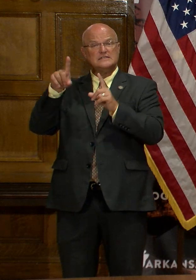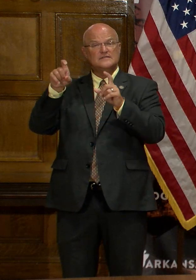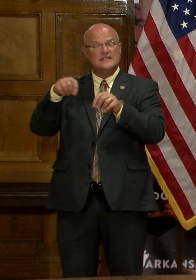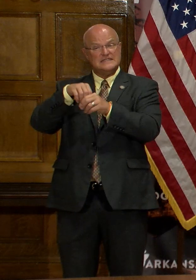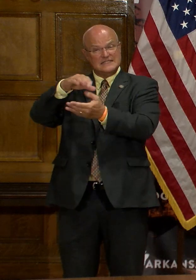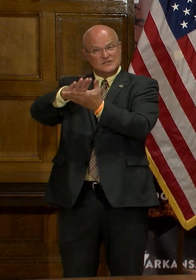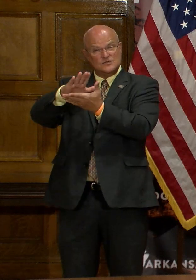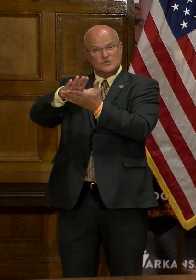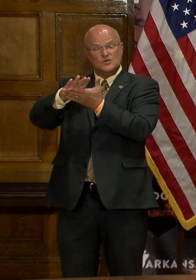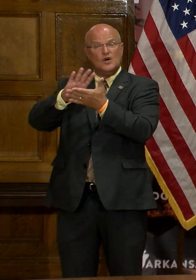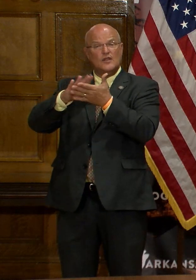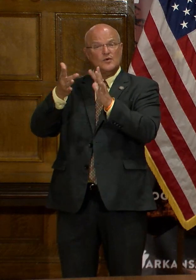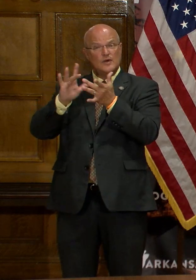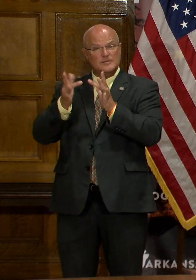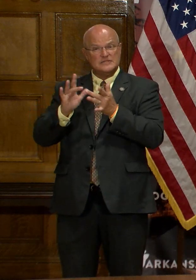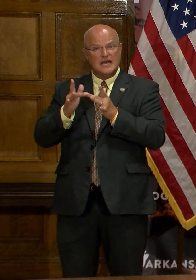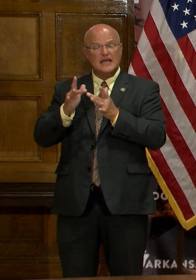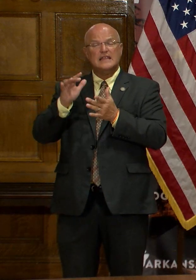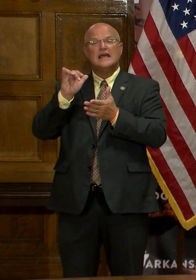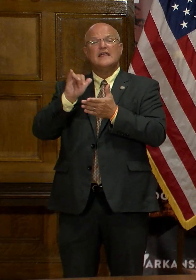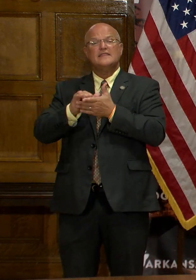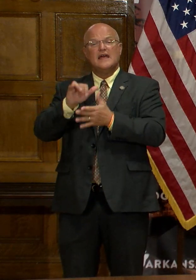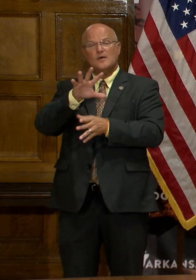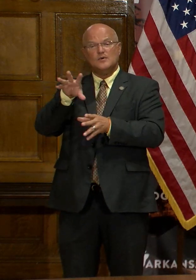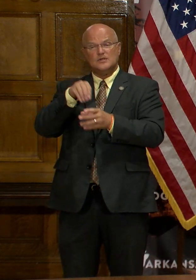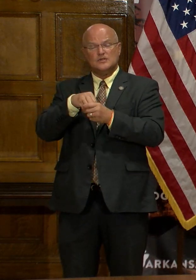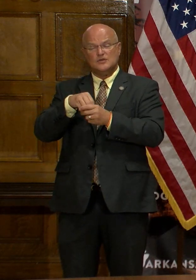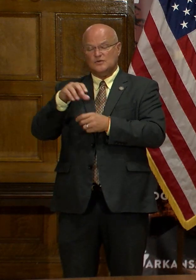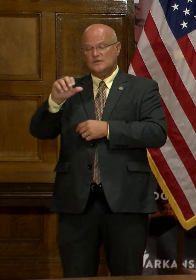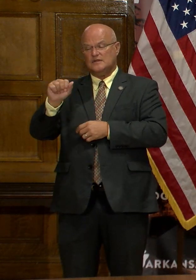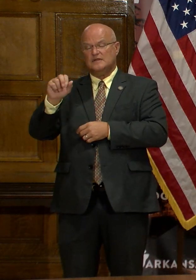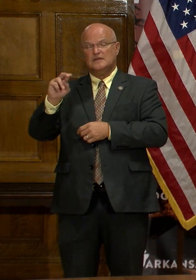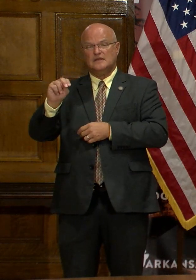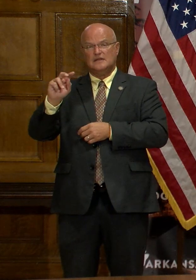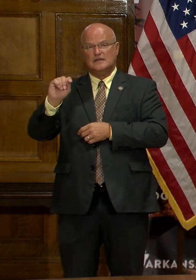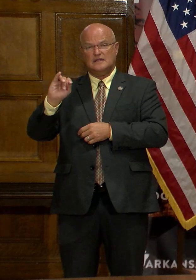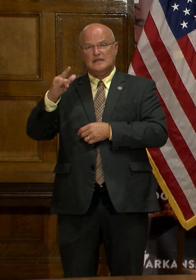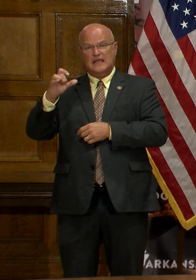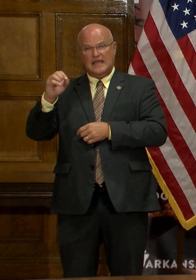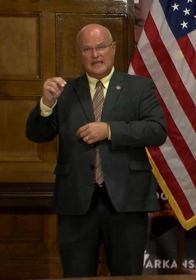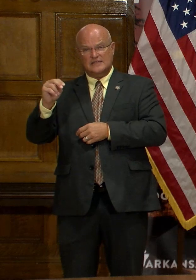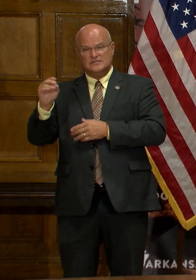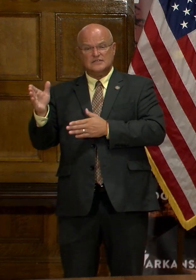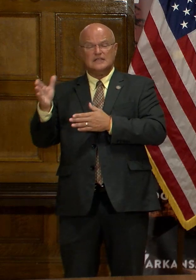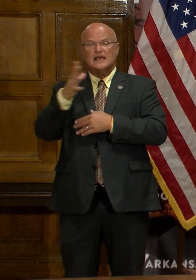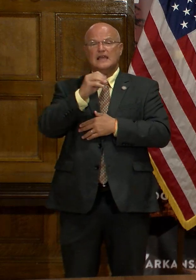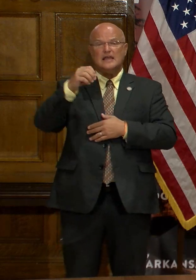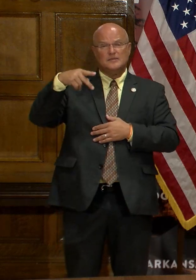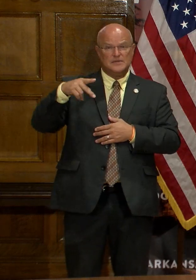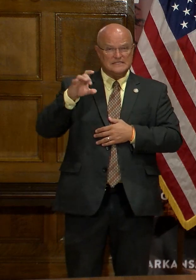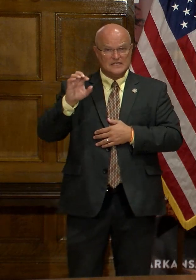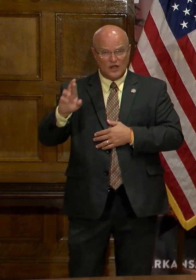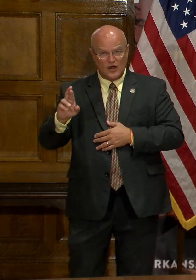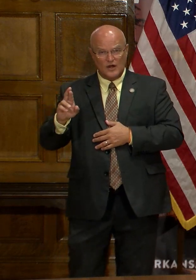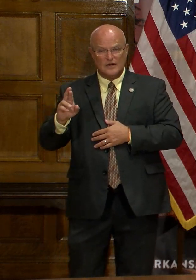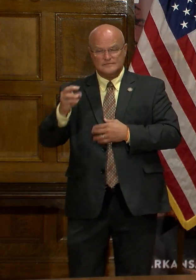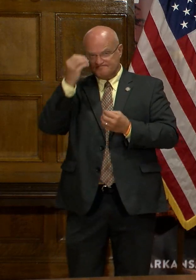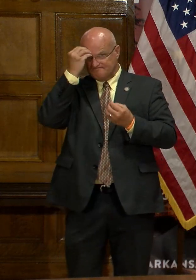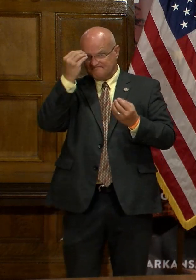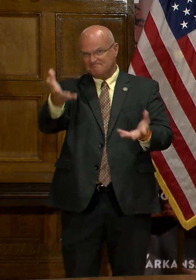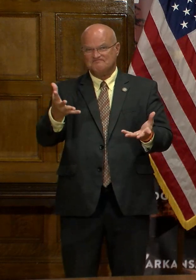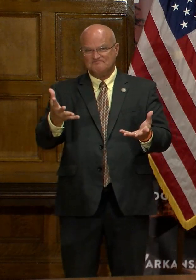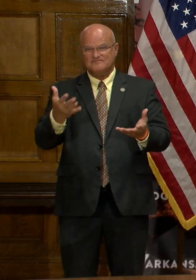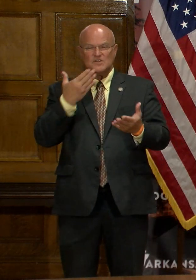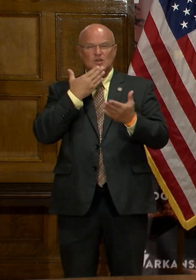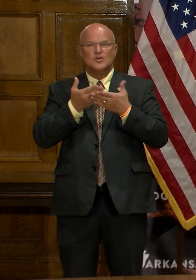in a school on our website, that will include both antigen test and PCR test, and that should be noted, but that's just a